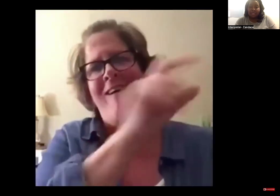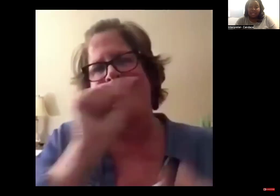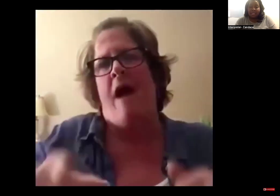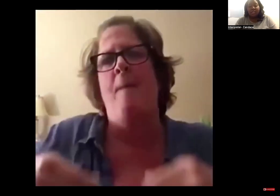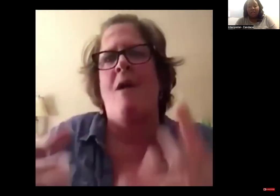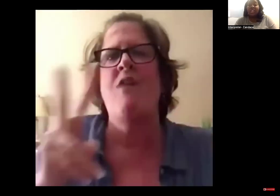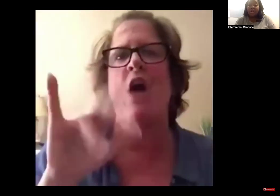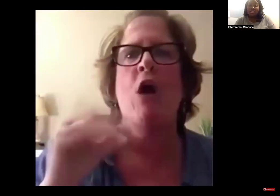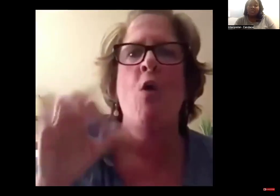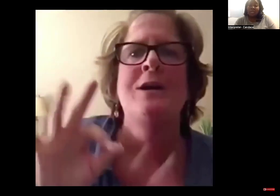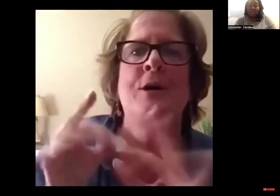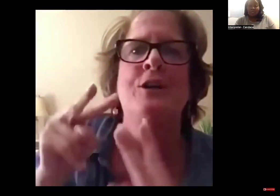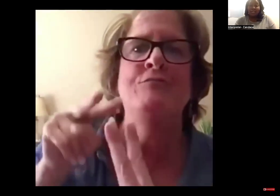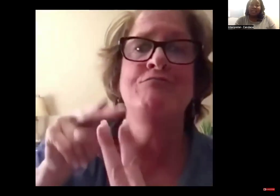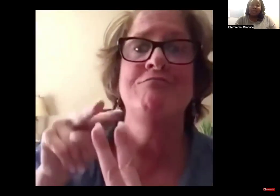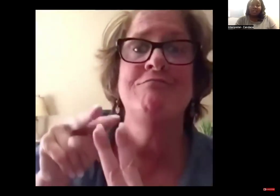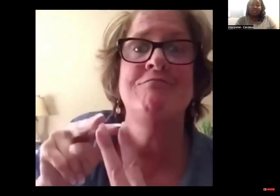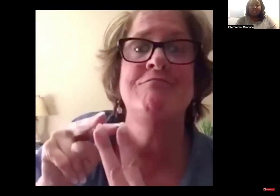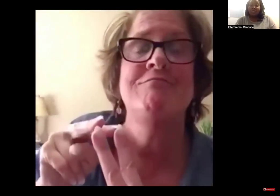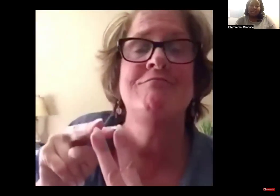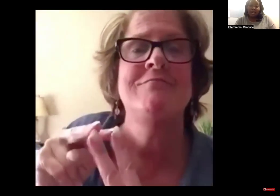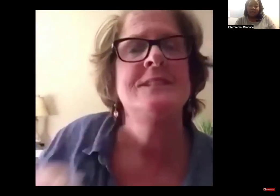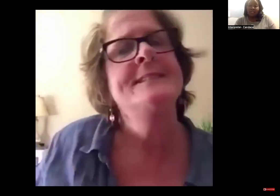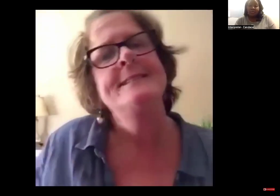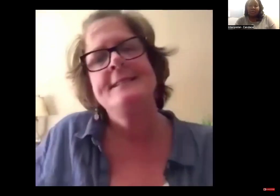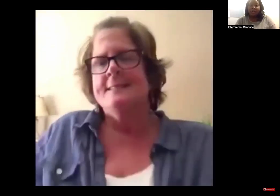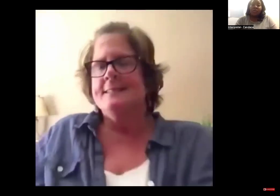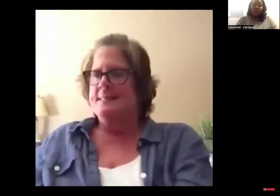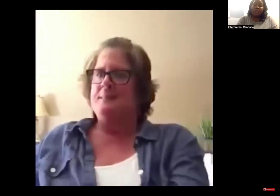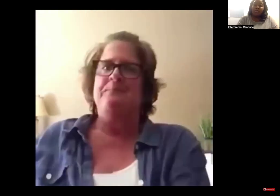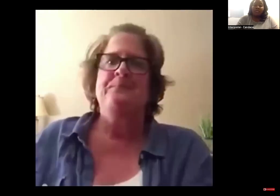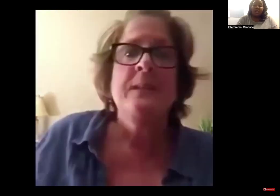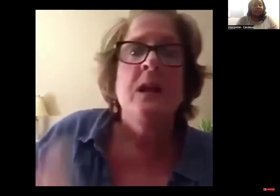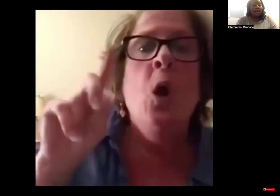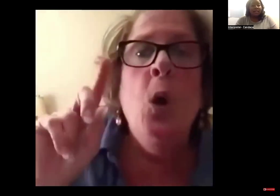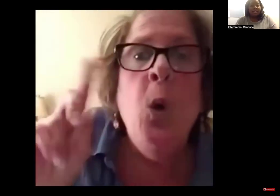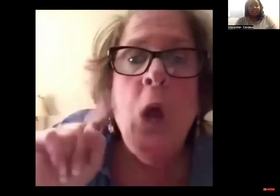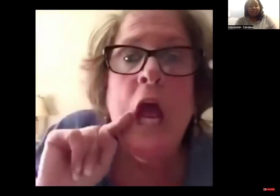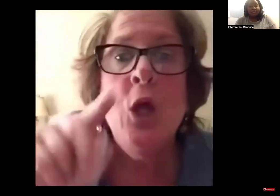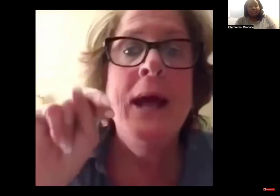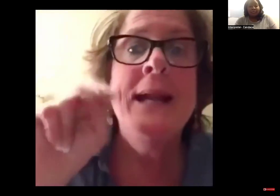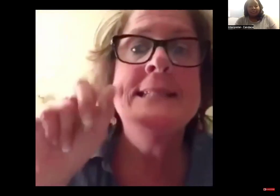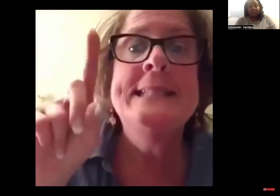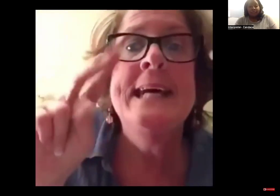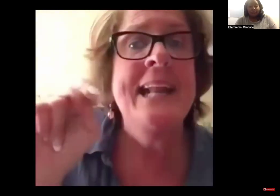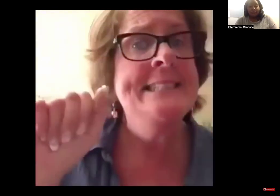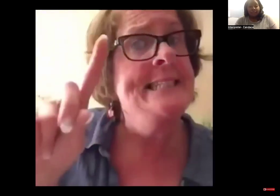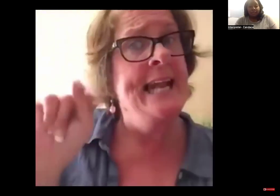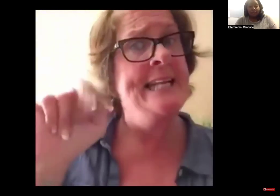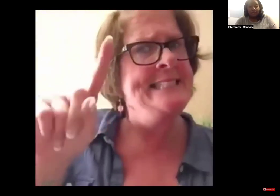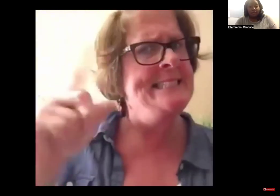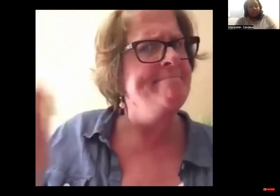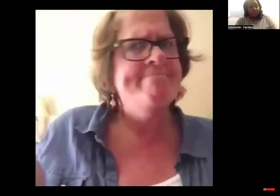treating us. It's the law. The law says we can do it. The law says you can't have an interpreter or we can use VRI.